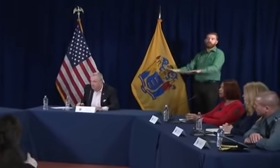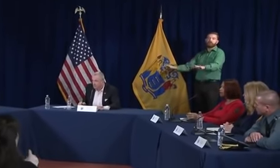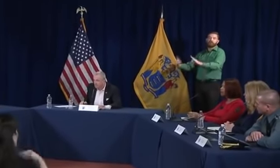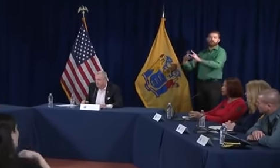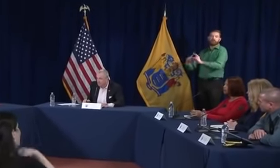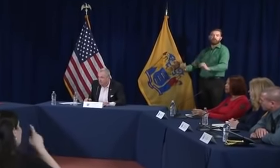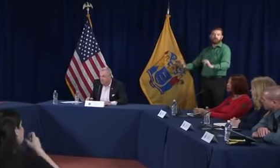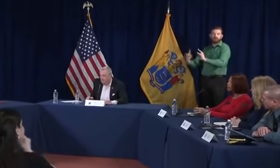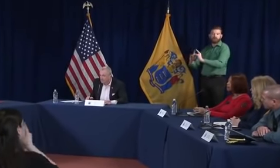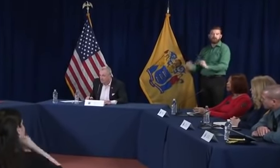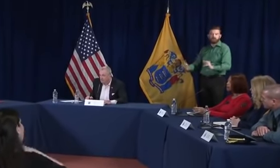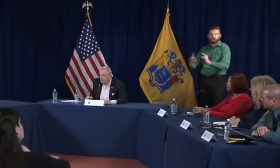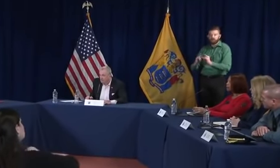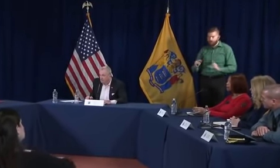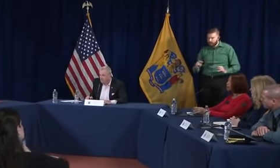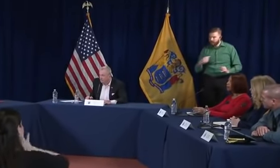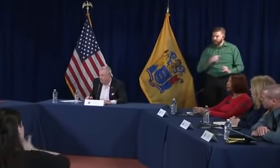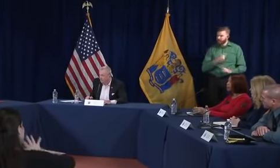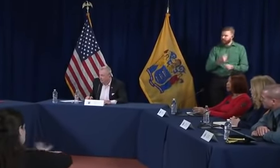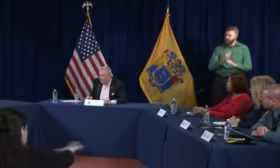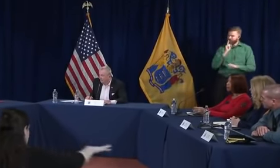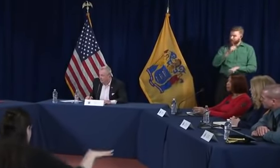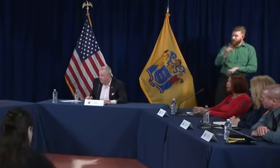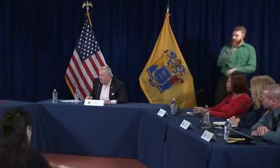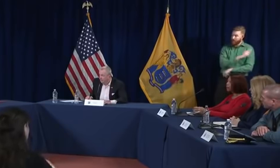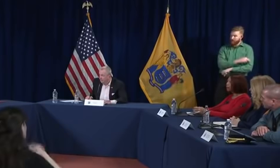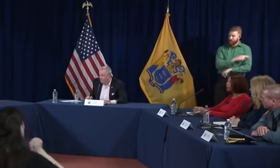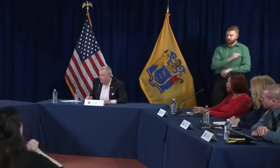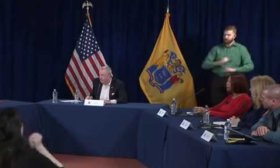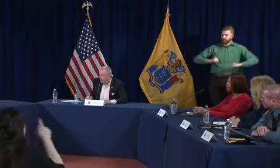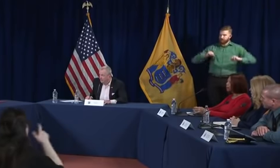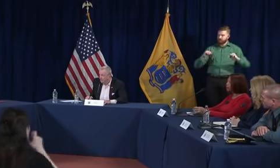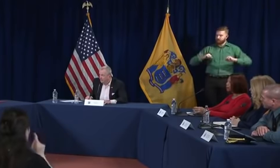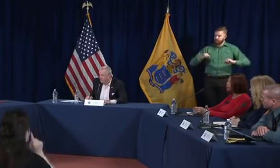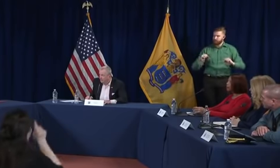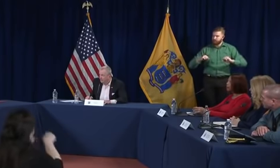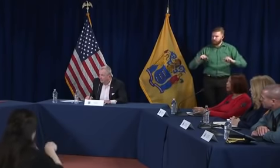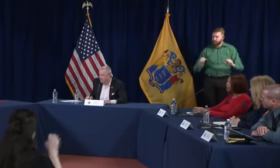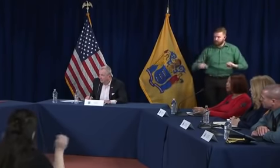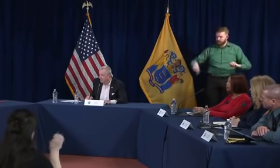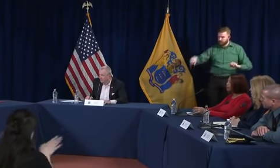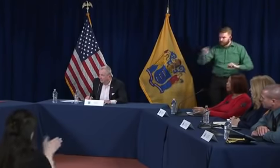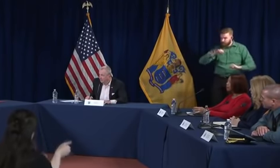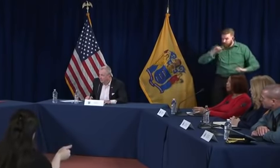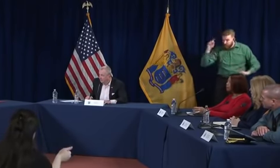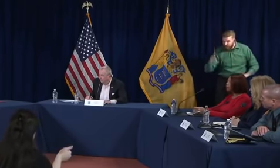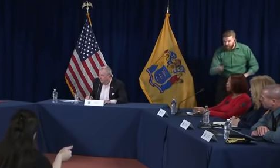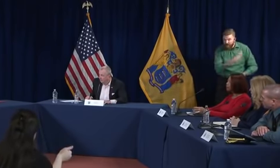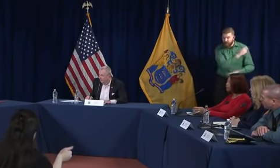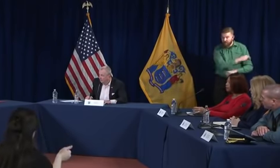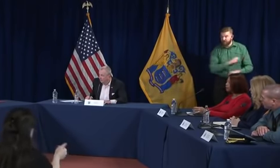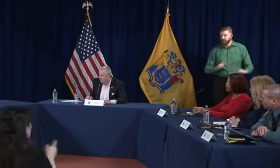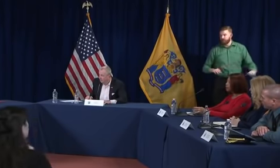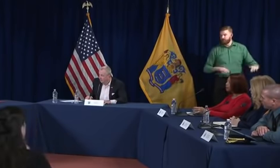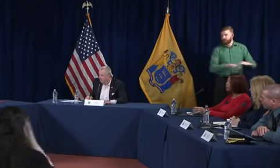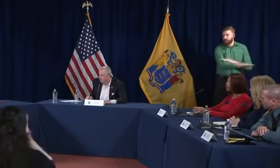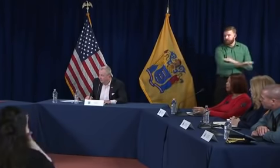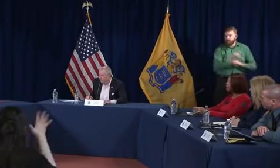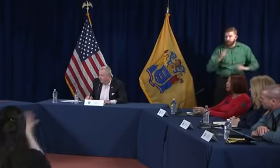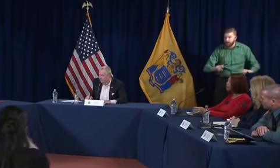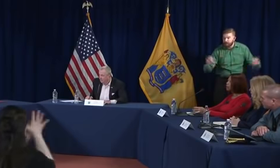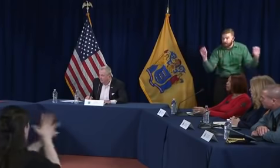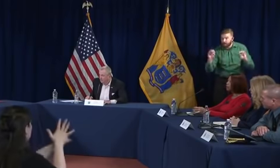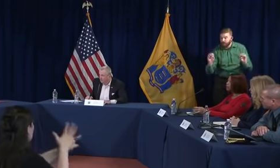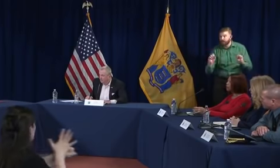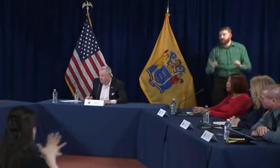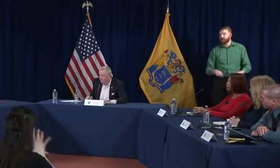that are appropriate for an acute care stay, and perhaps a bed is not available. And that's where opening up a closed